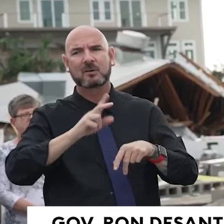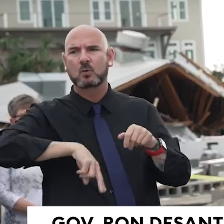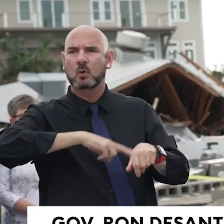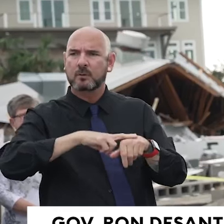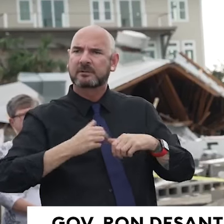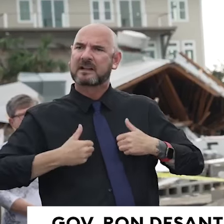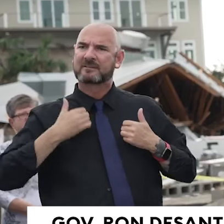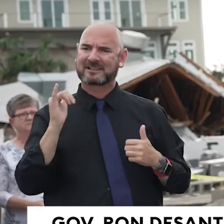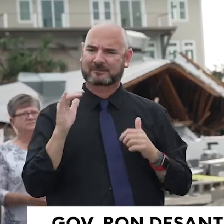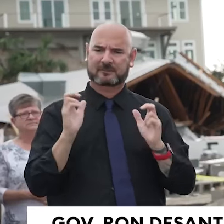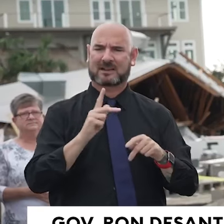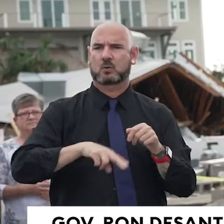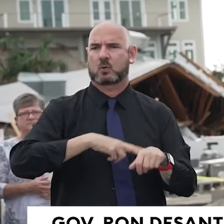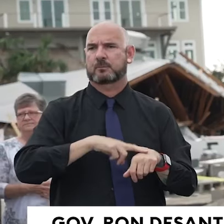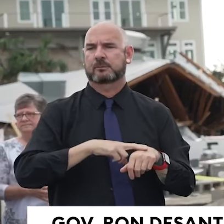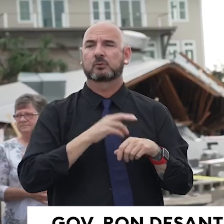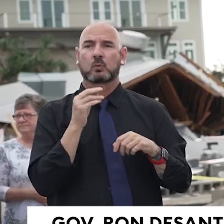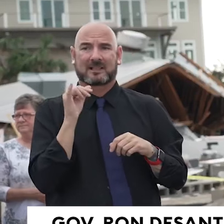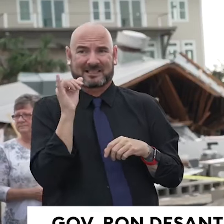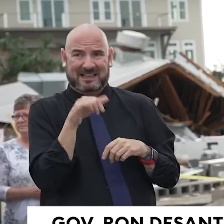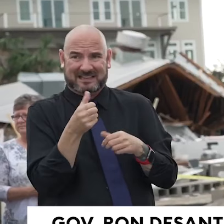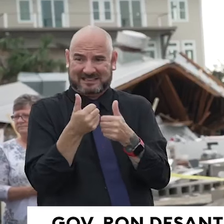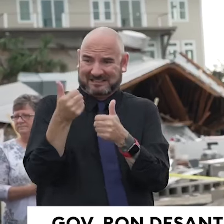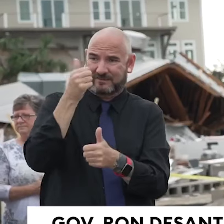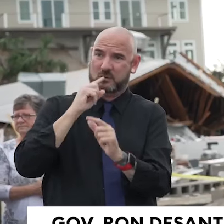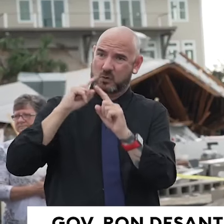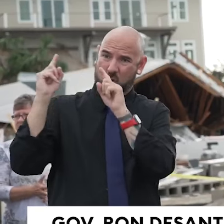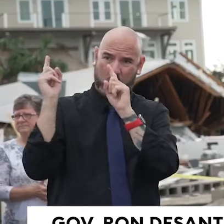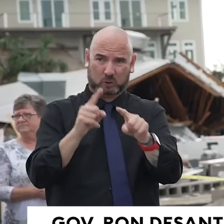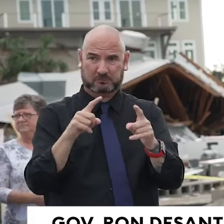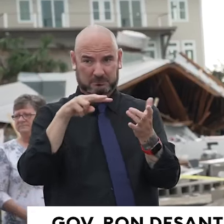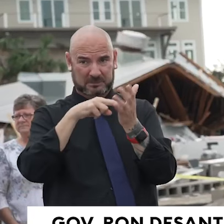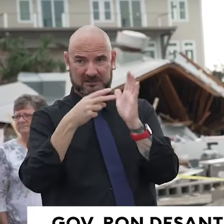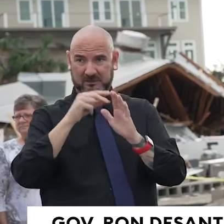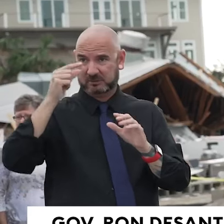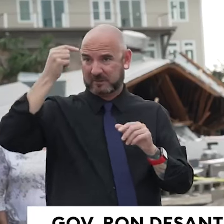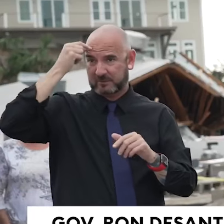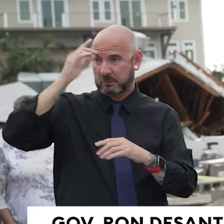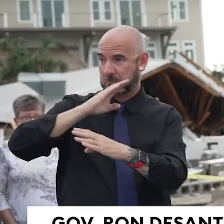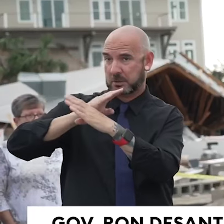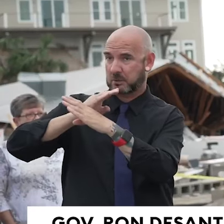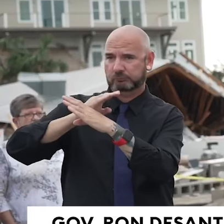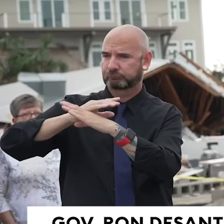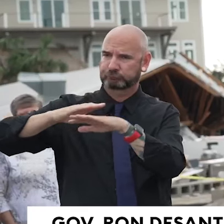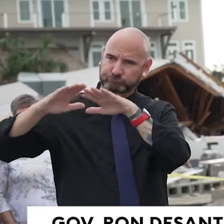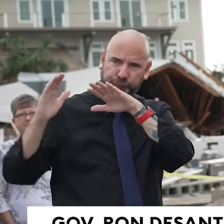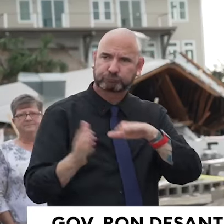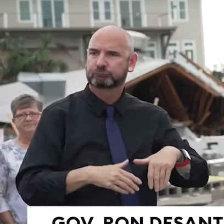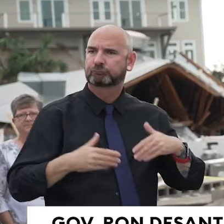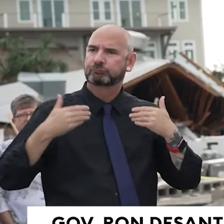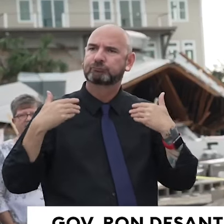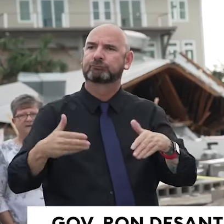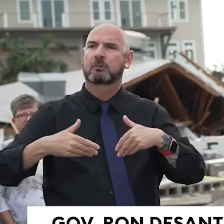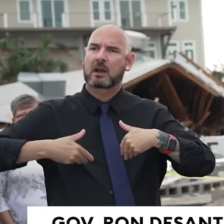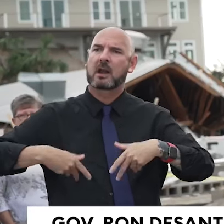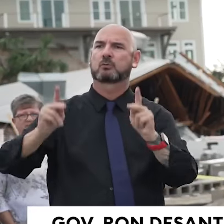possible. So this executive order gets government out of the way and allows people to get the job done.